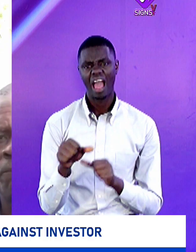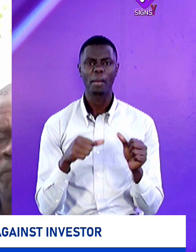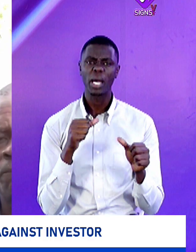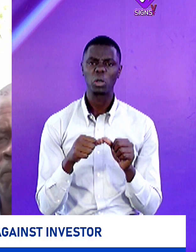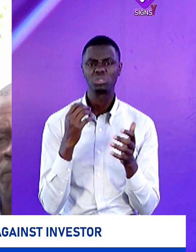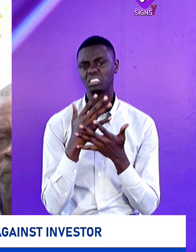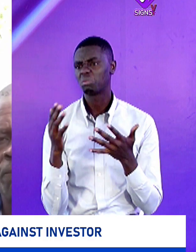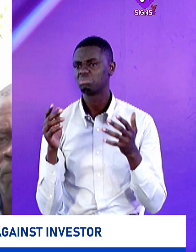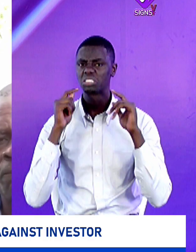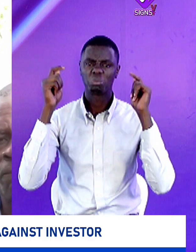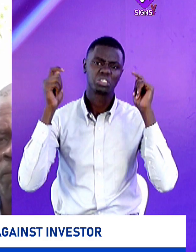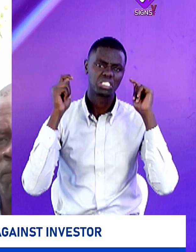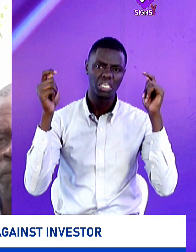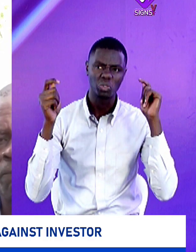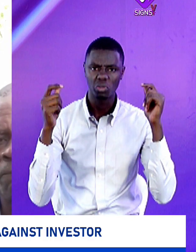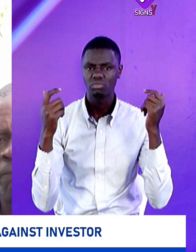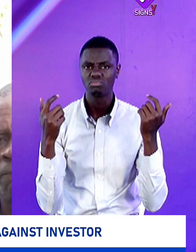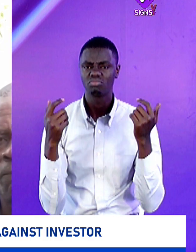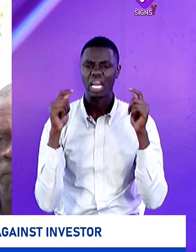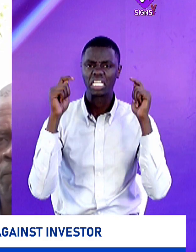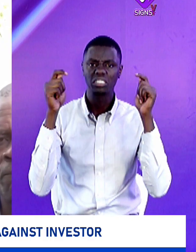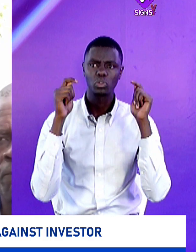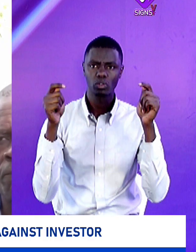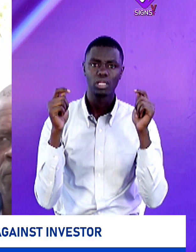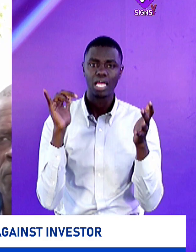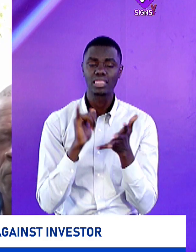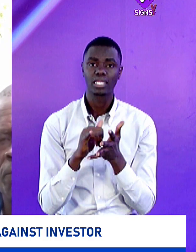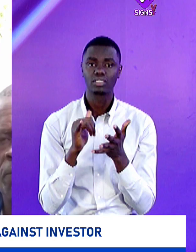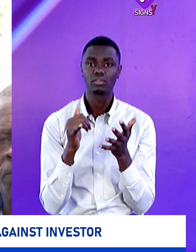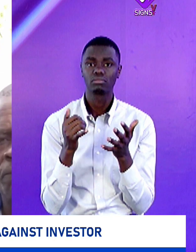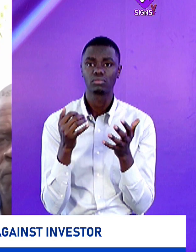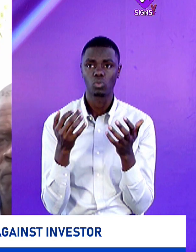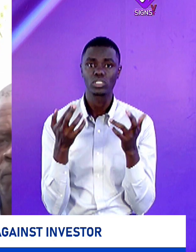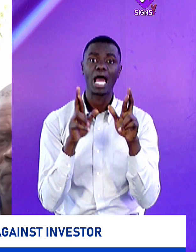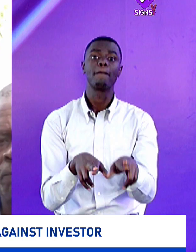demonstrations, alleged demonstrations that were supposed to take place